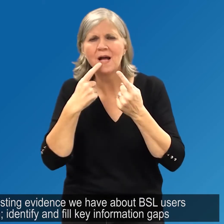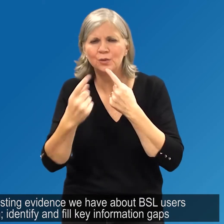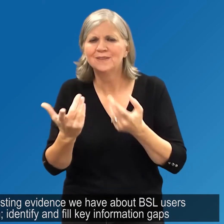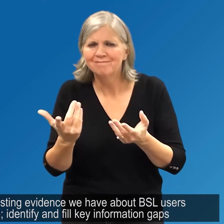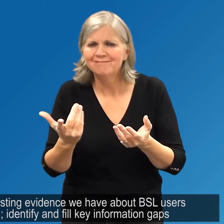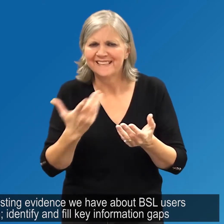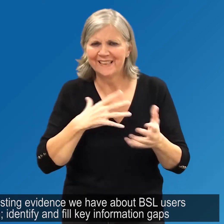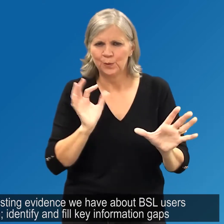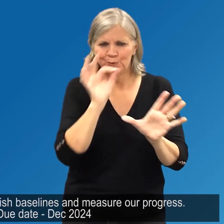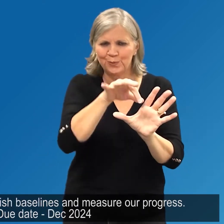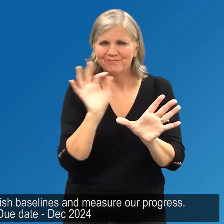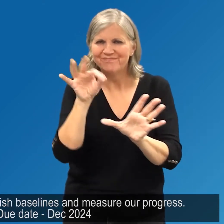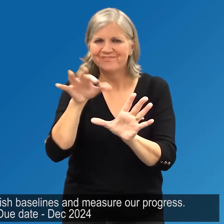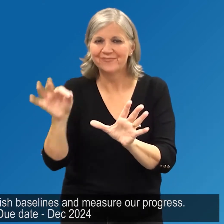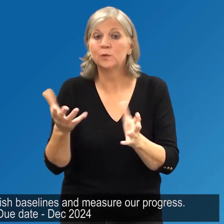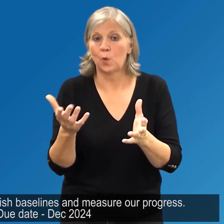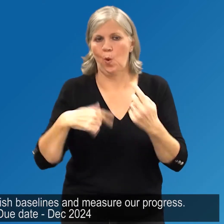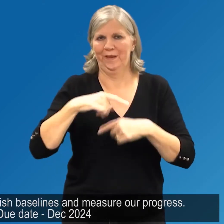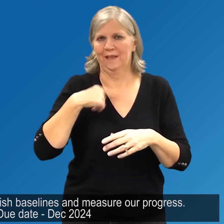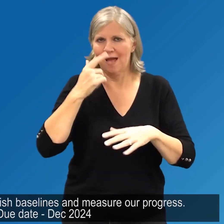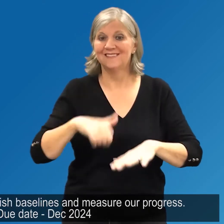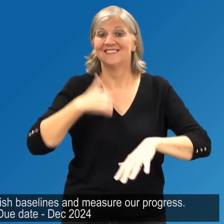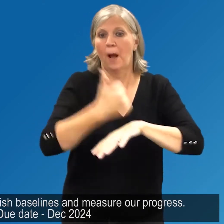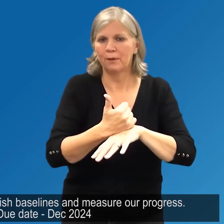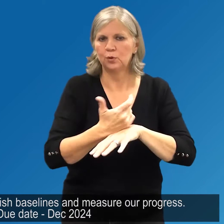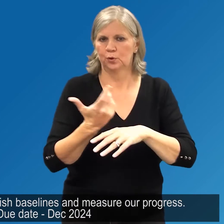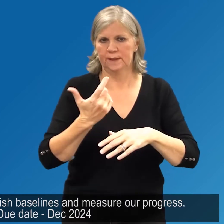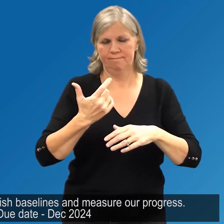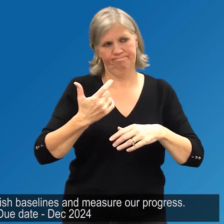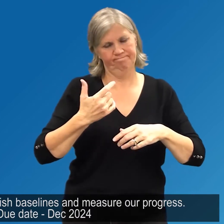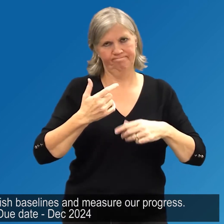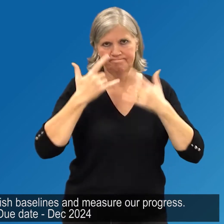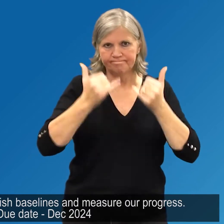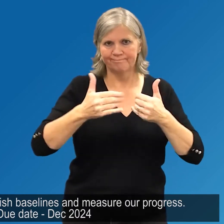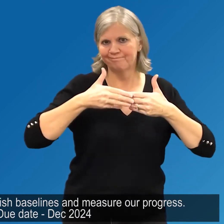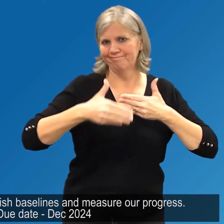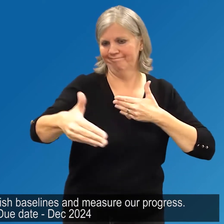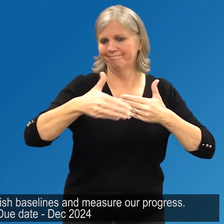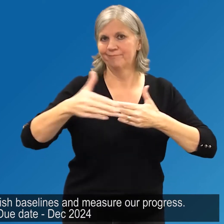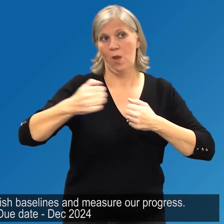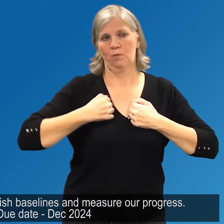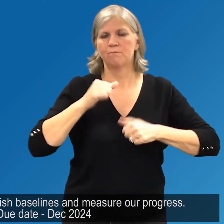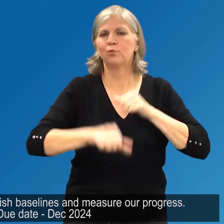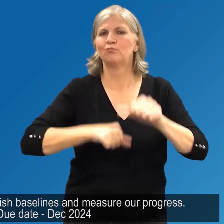and fill key information gaps so that we can establish baselines and measure our progress.